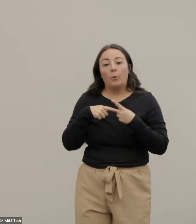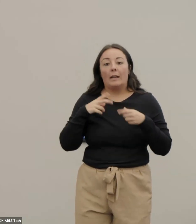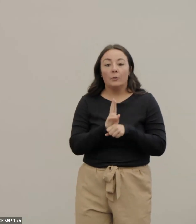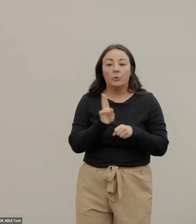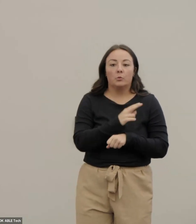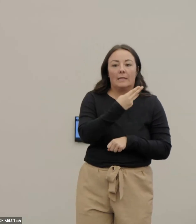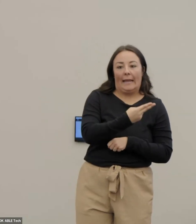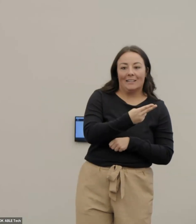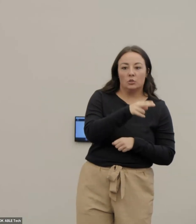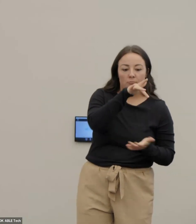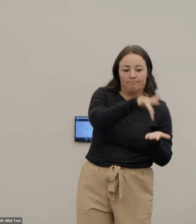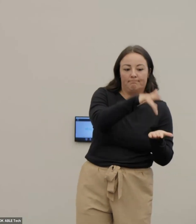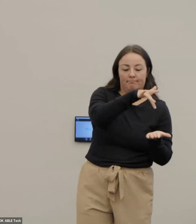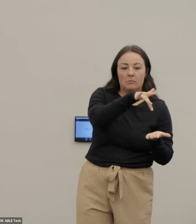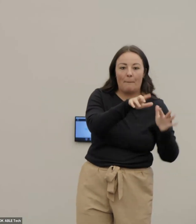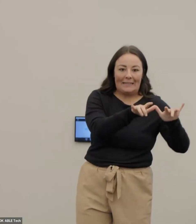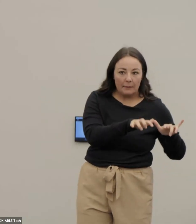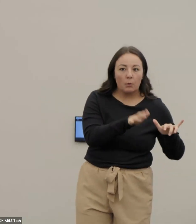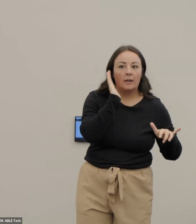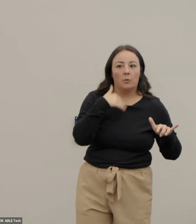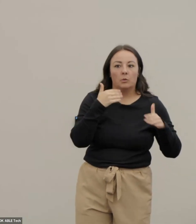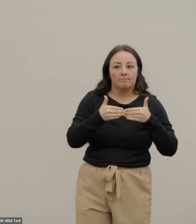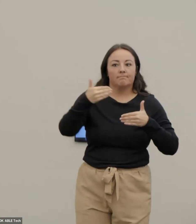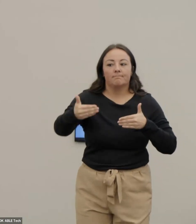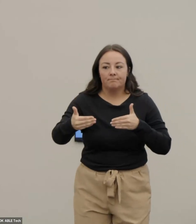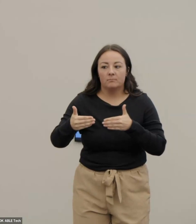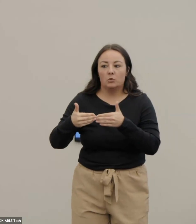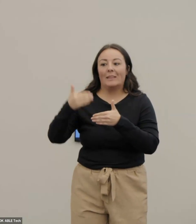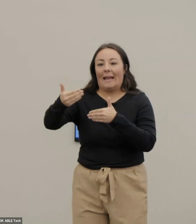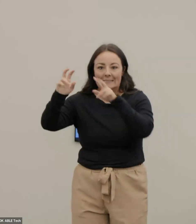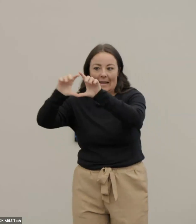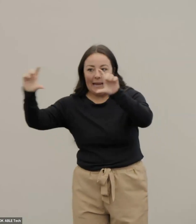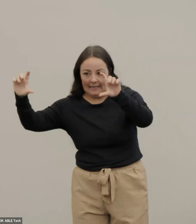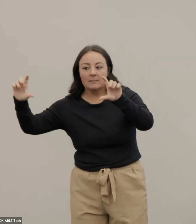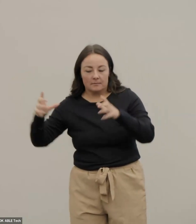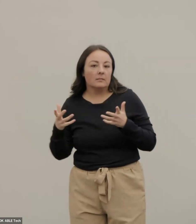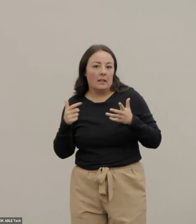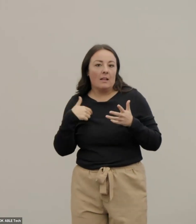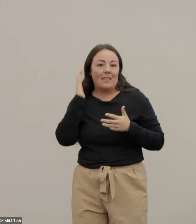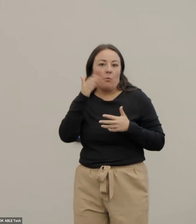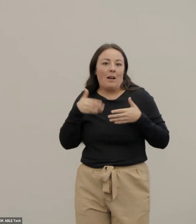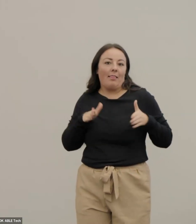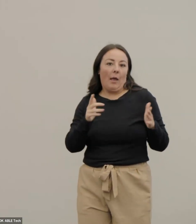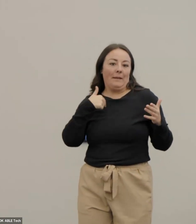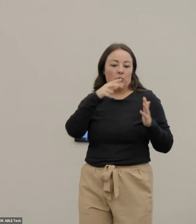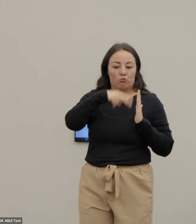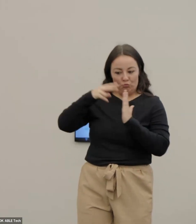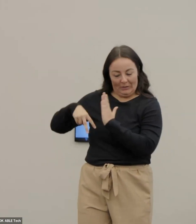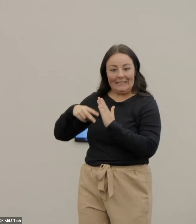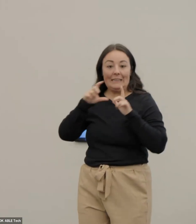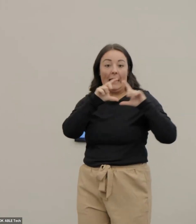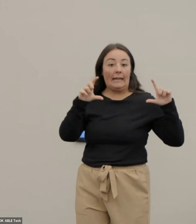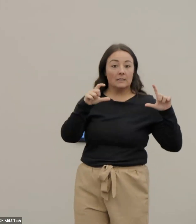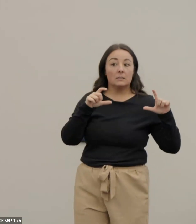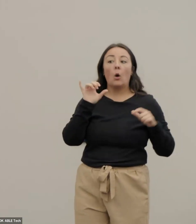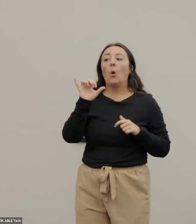read the next heading. And that allows me to navigate through my document, reading all the headings. And that allows me to say, oh, right, I want to know